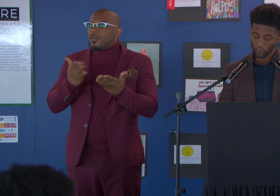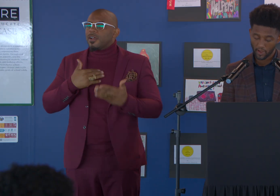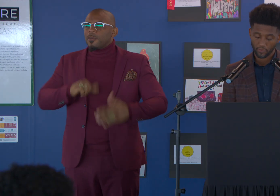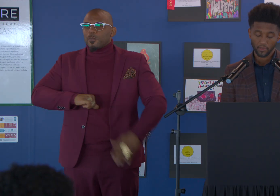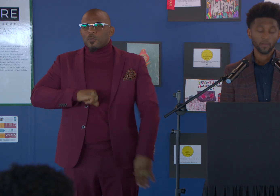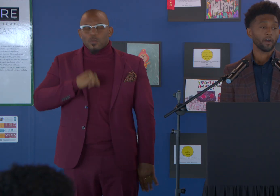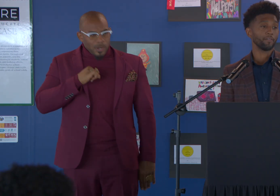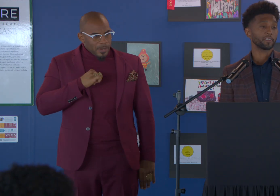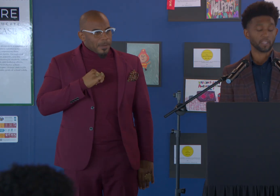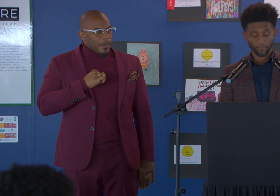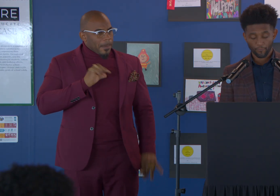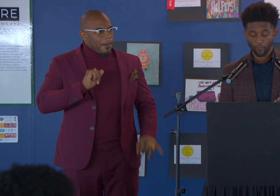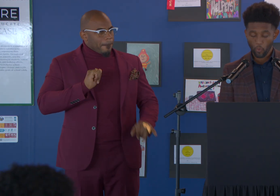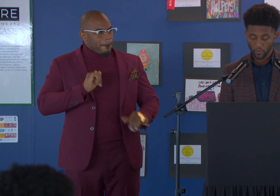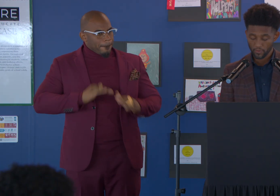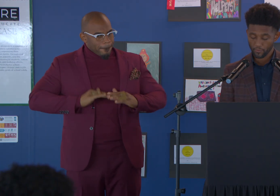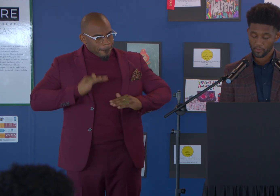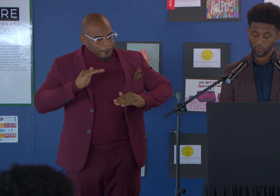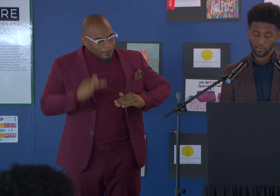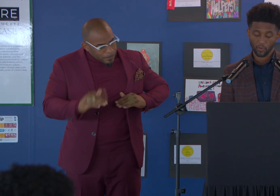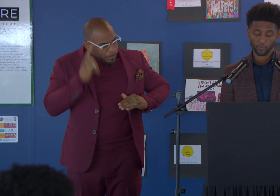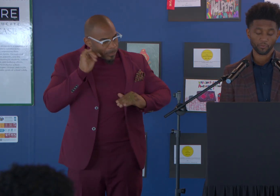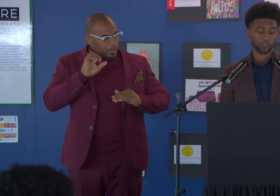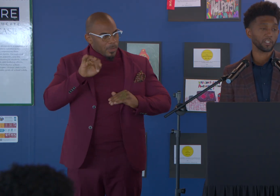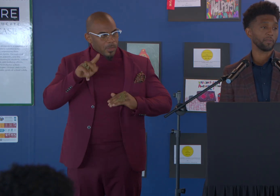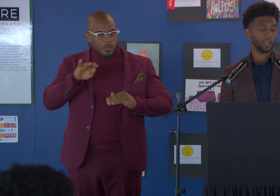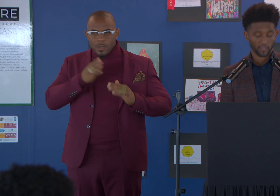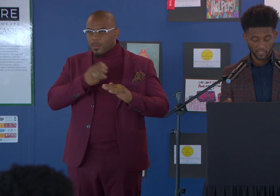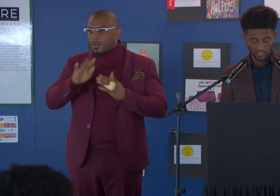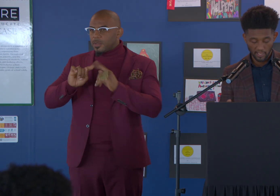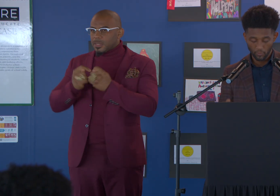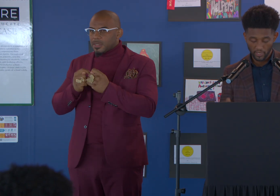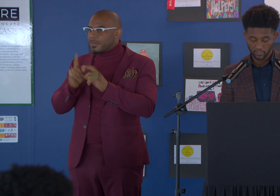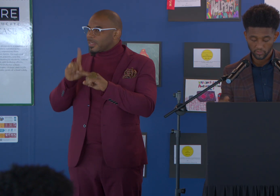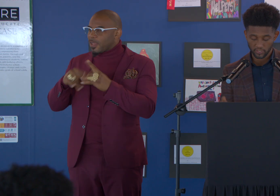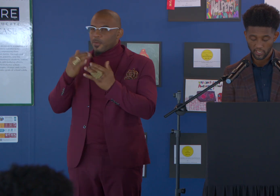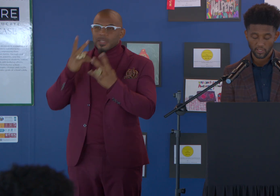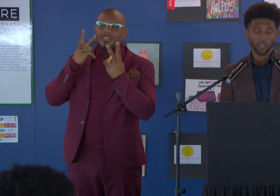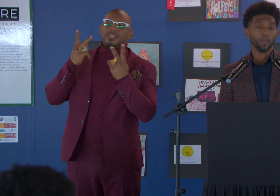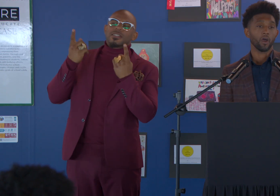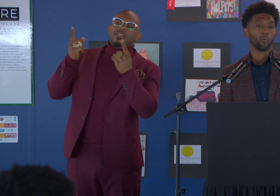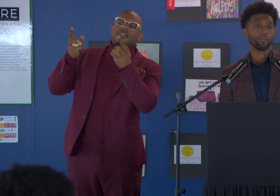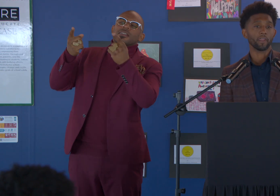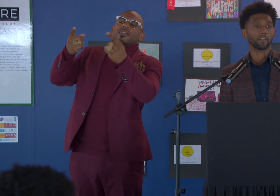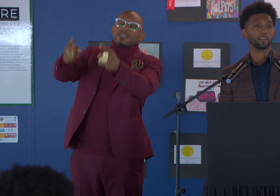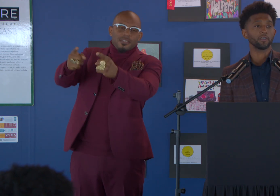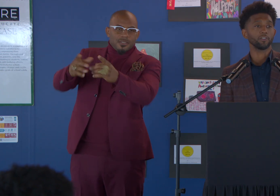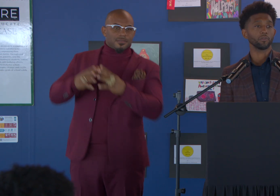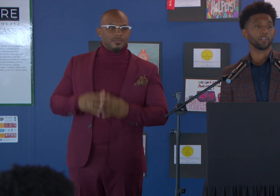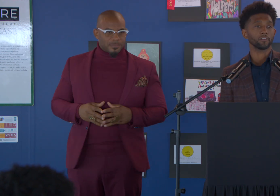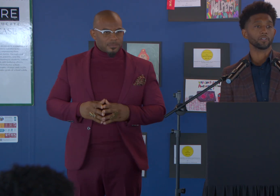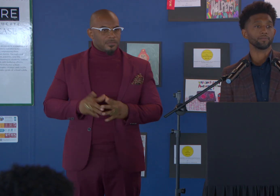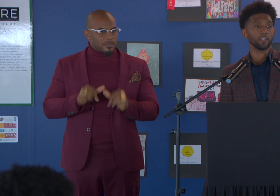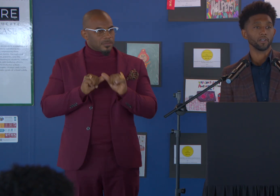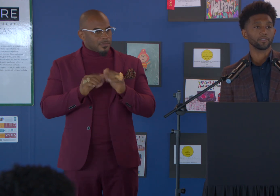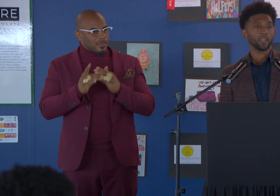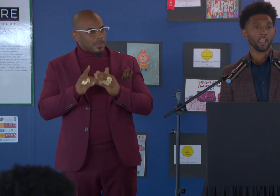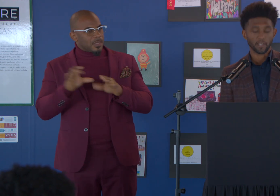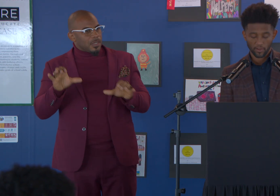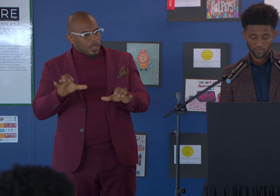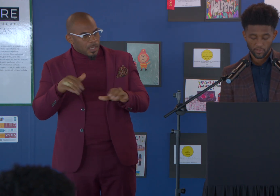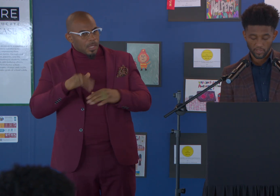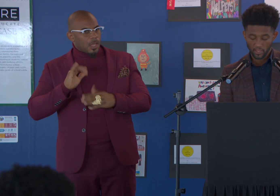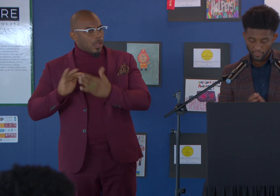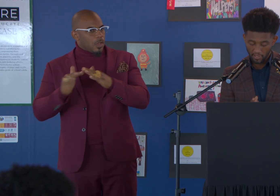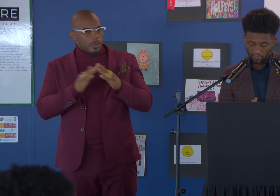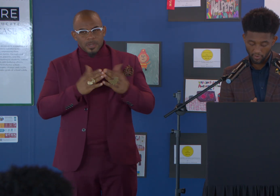so proud of this step forward for the Create Baltimore team and cannot wait to see what their continued leadership does in